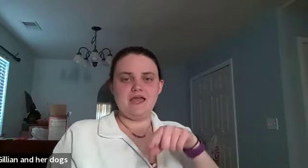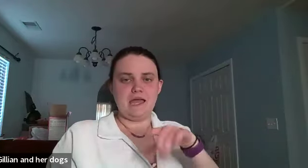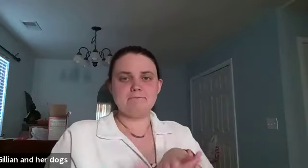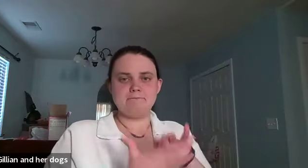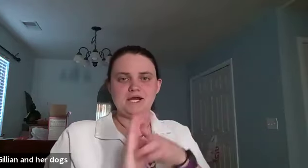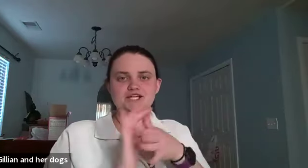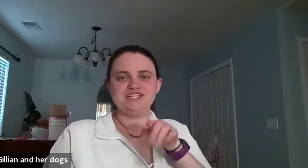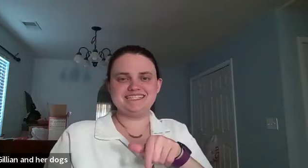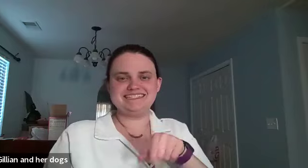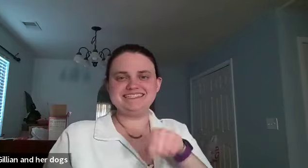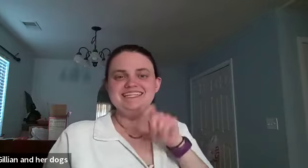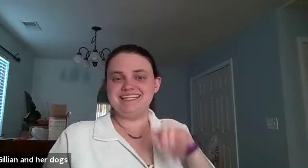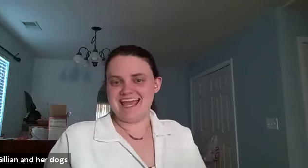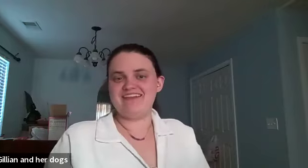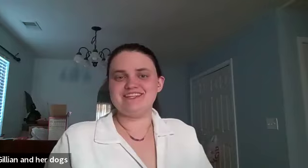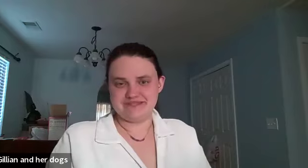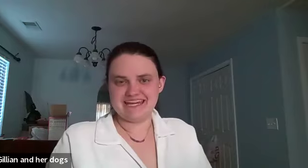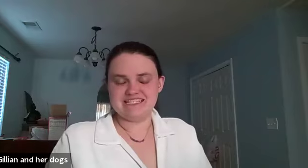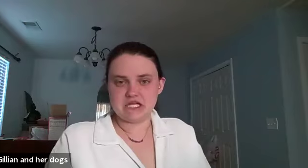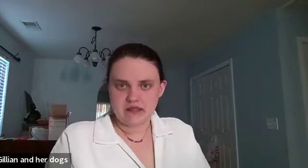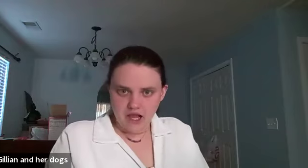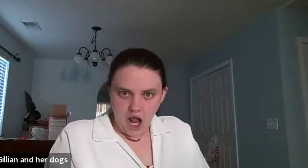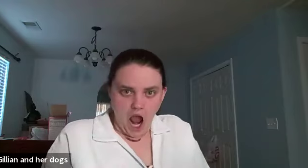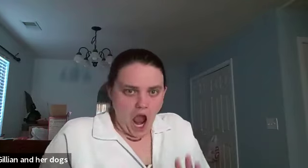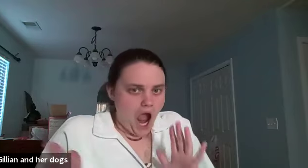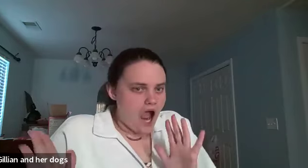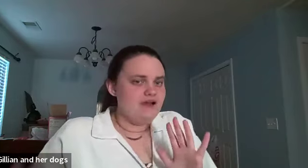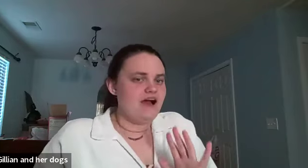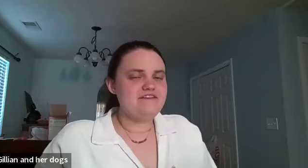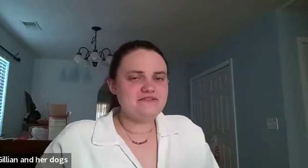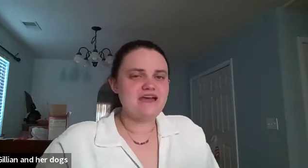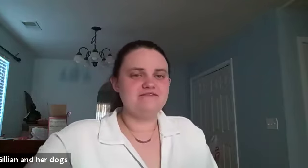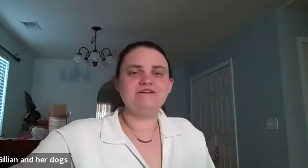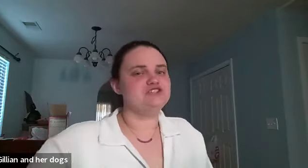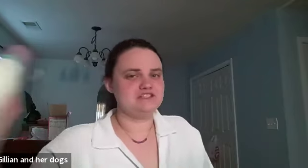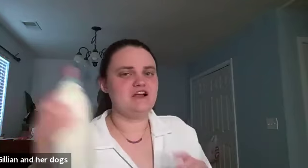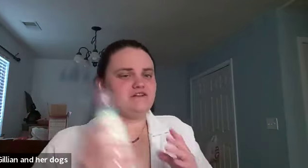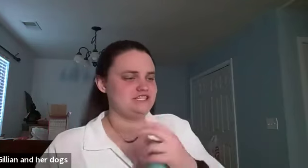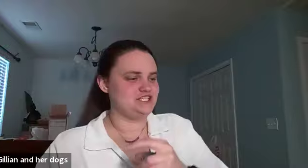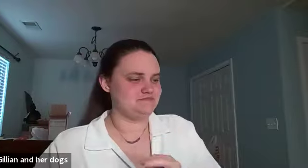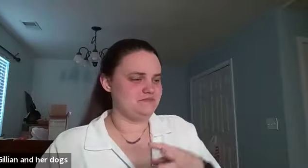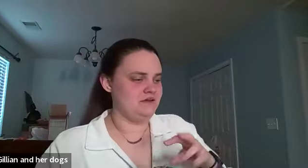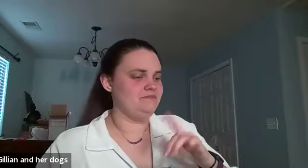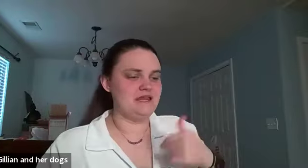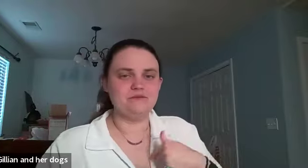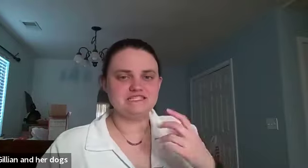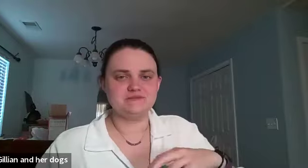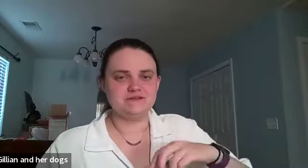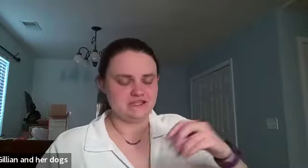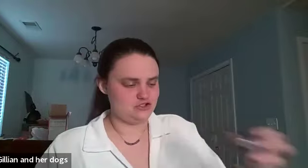that hamburger, yeah, that's what that is. And they're like, I've had a very interesting conversation. And it wasn't just me, it was like